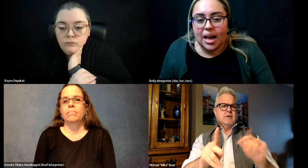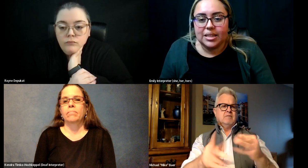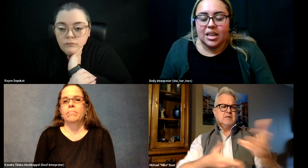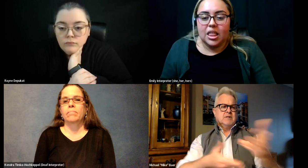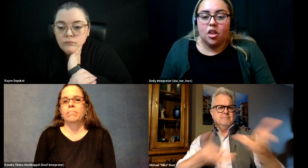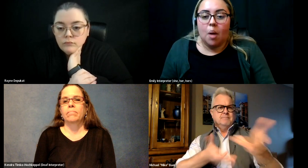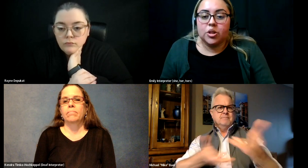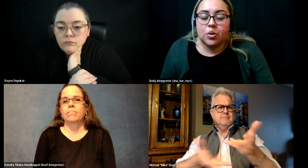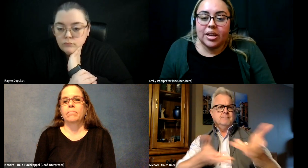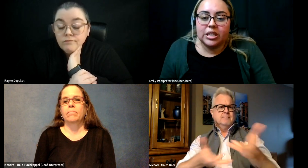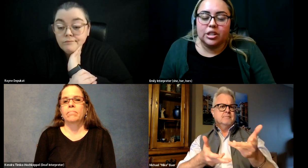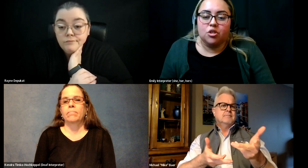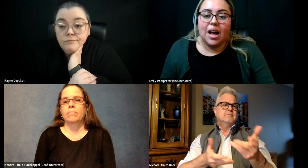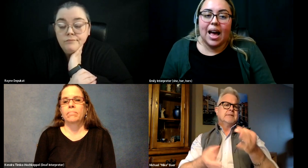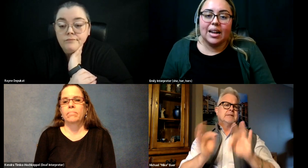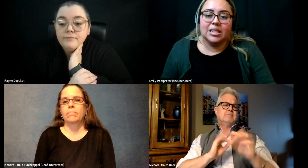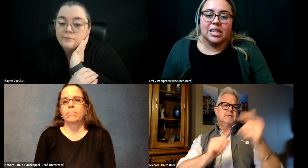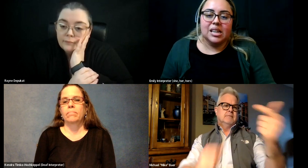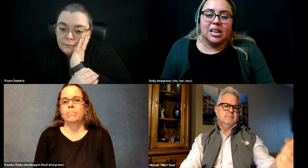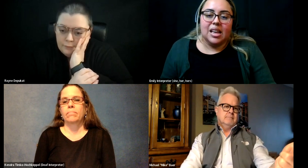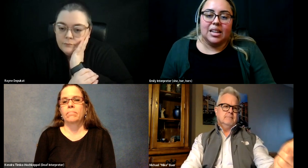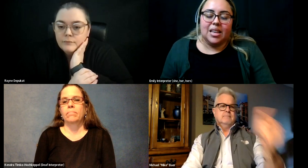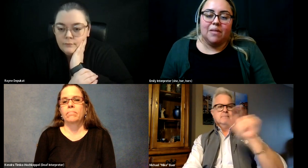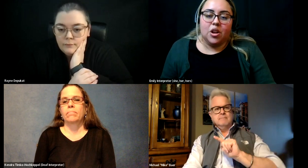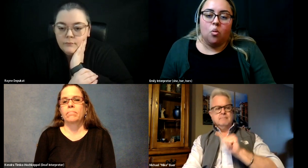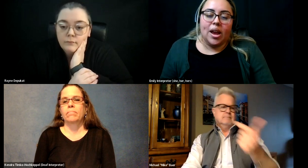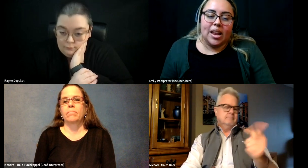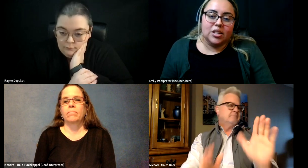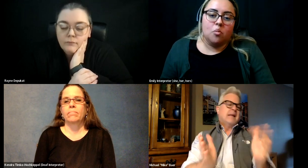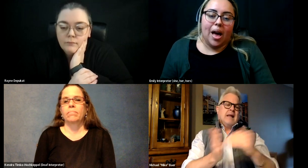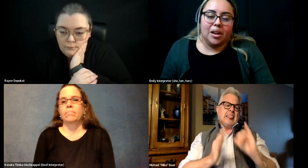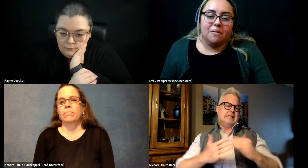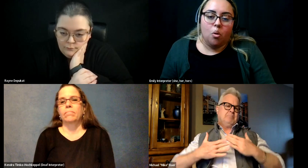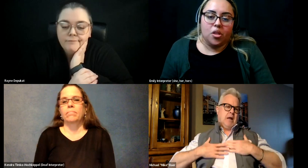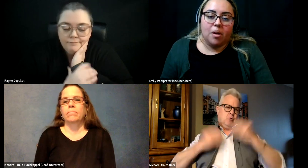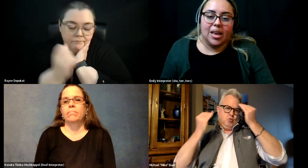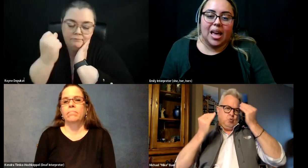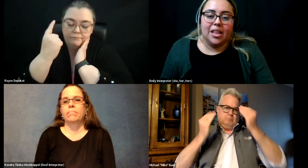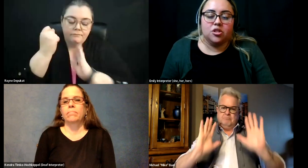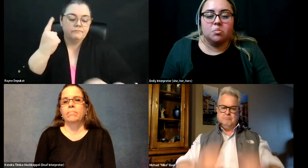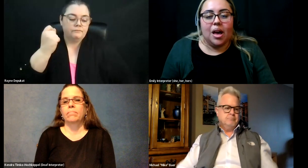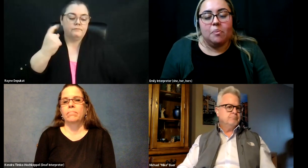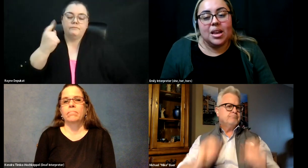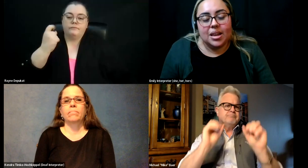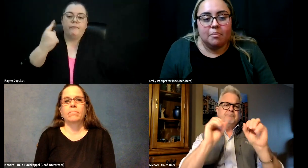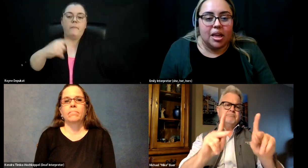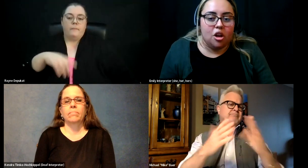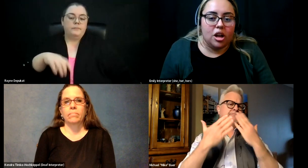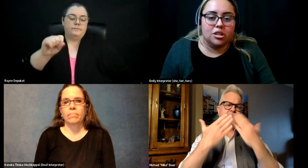maximize the opportunity to interact and instead of, waiting to go back and forth. But again, that's just my opinion and my thoughts.